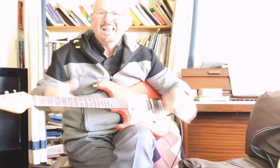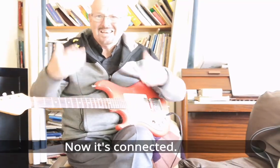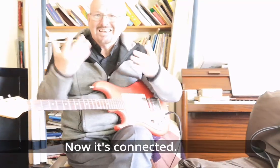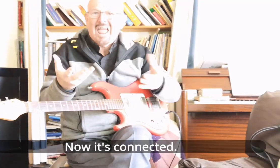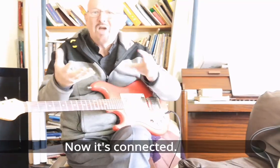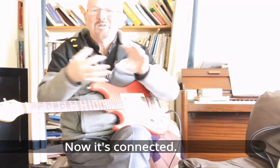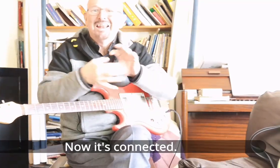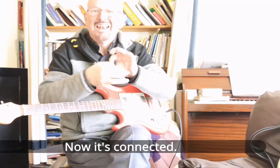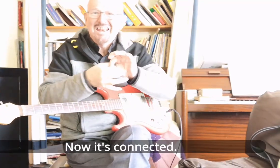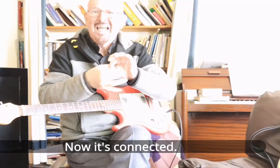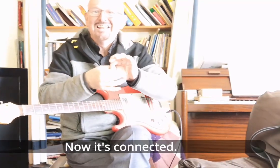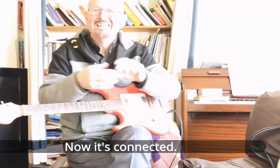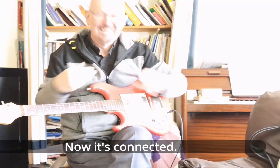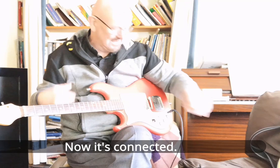Now it's connected.